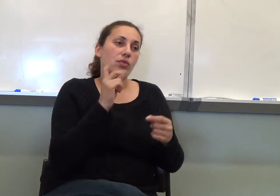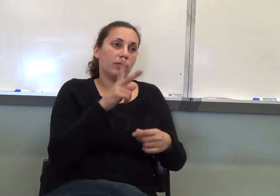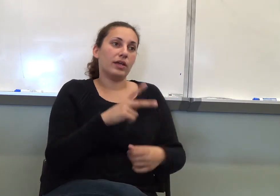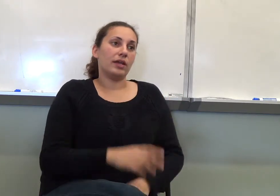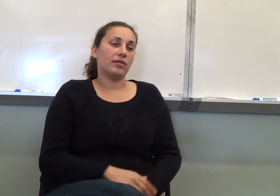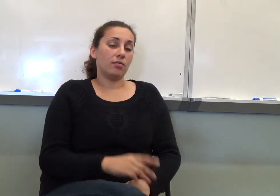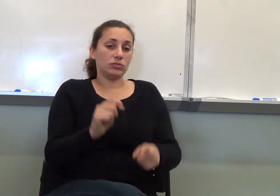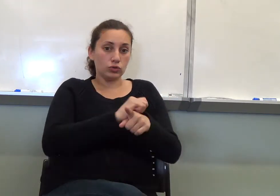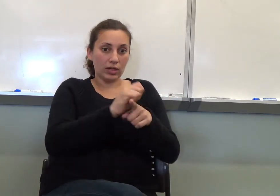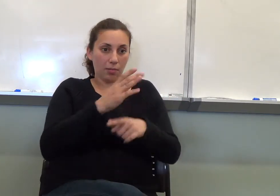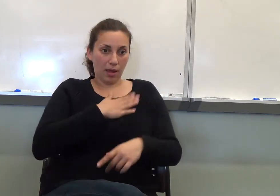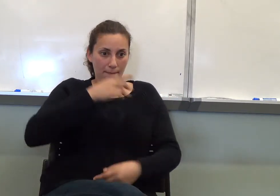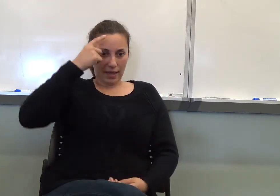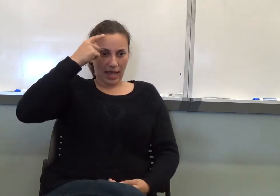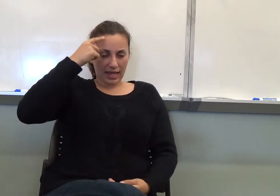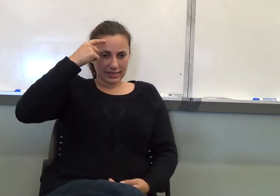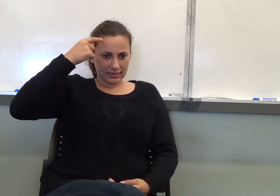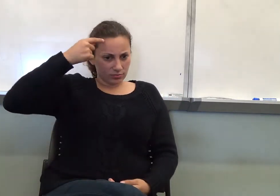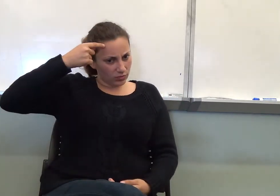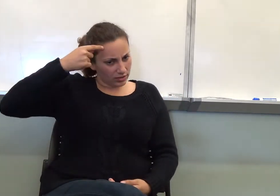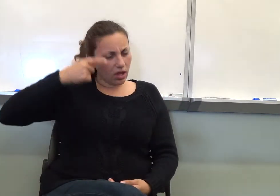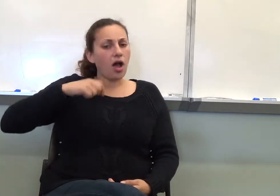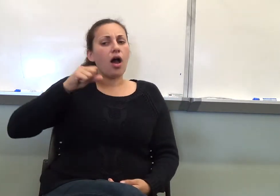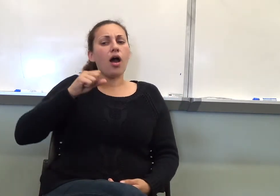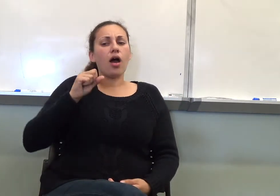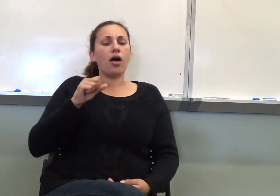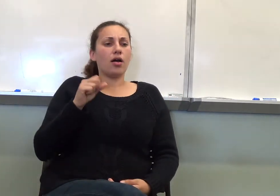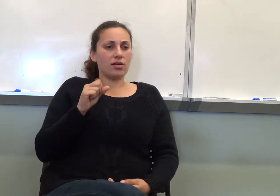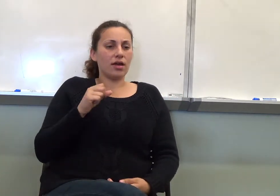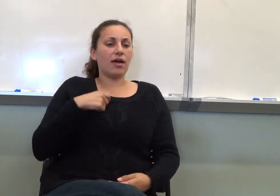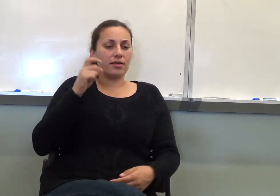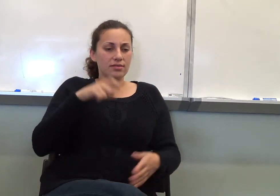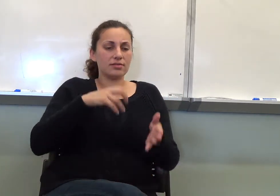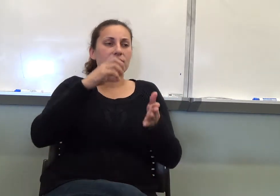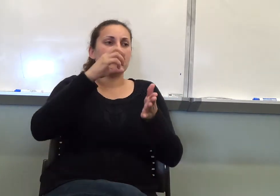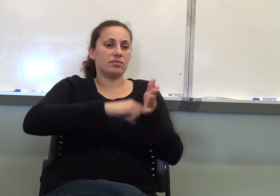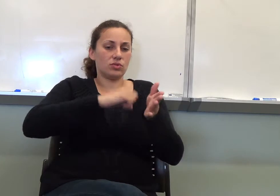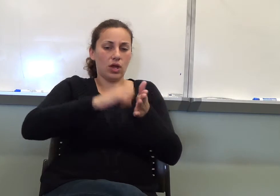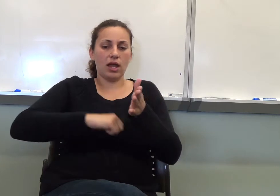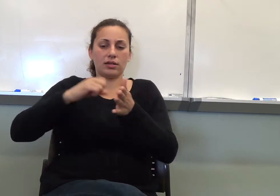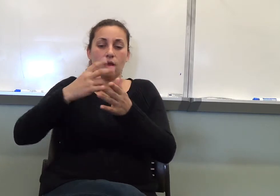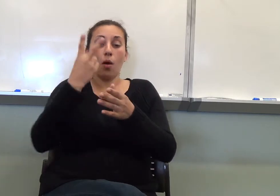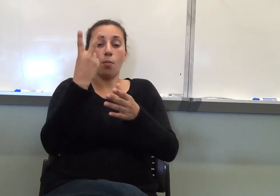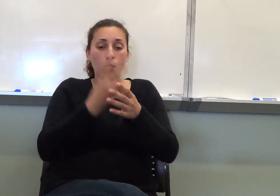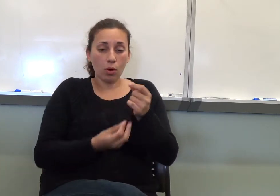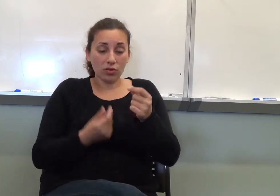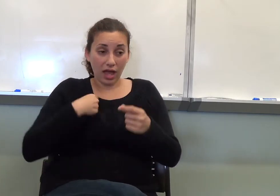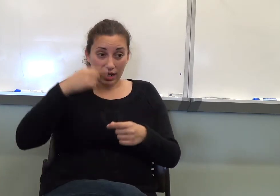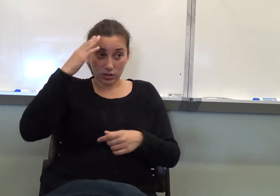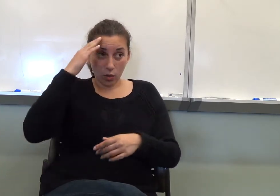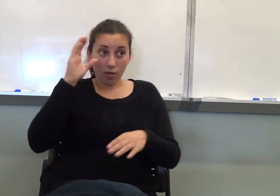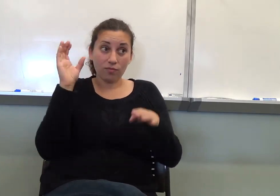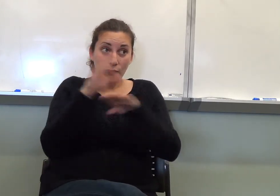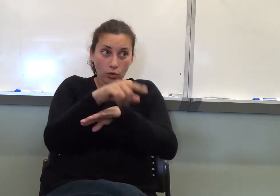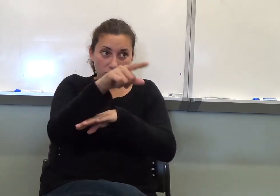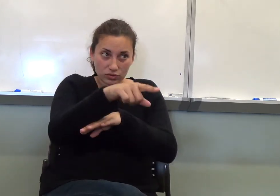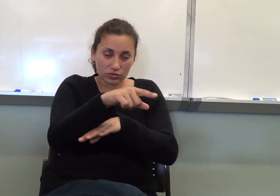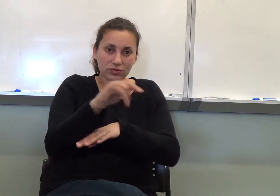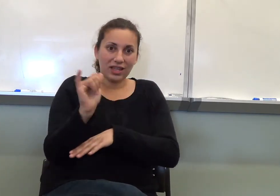mind to say, that applies to both of these. Okay? I know I'm pushing it very hard, but I guarantee you this is where most of your errors